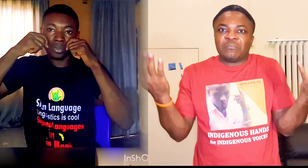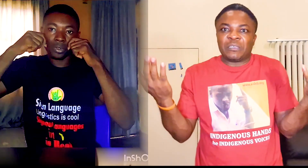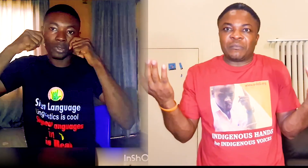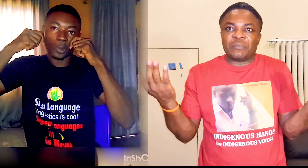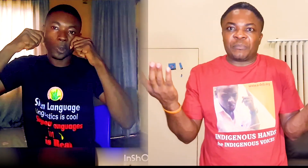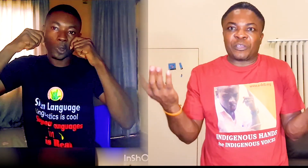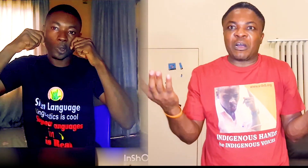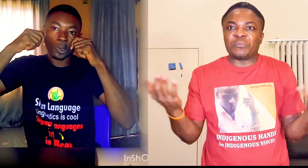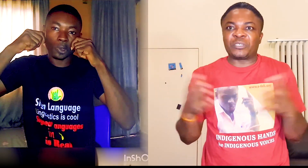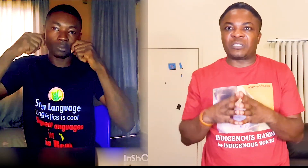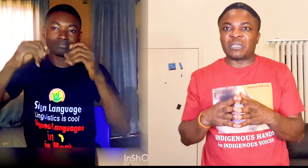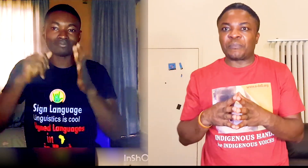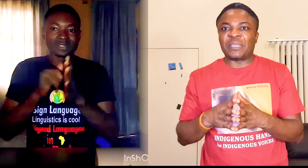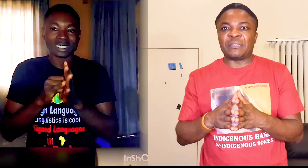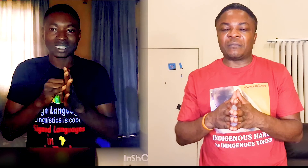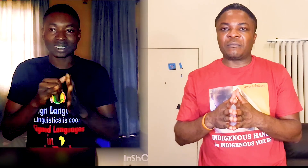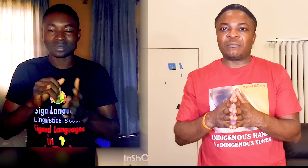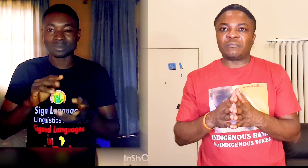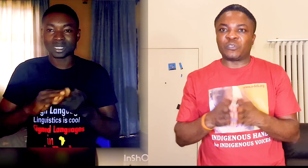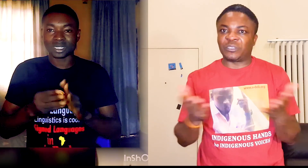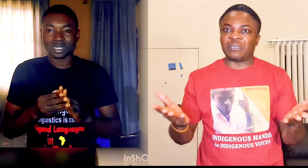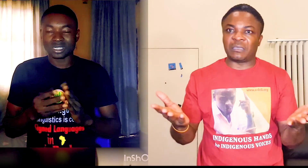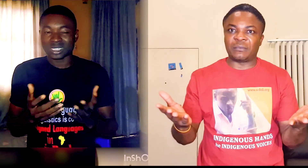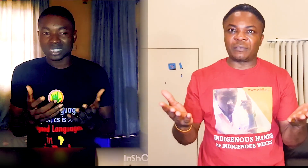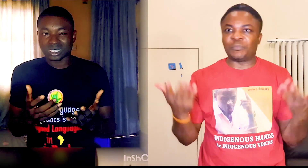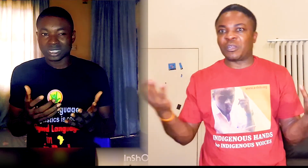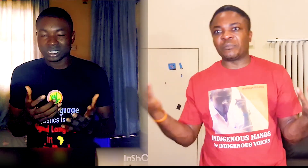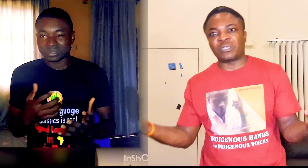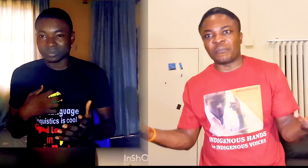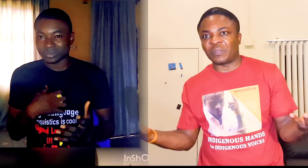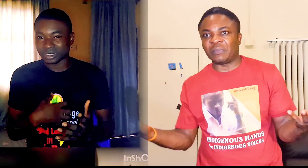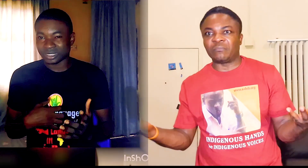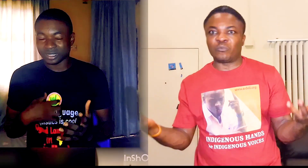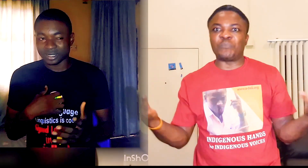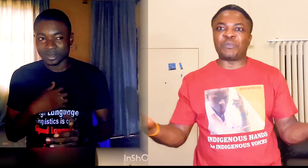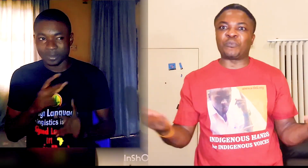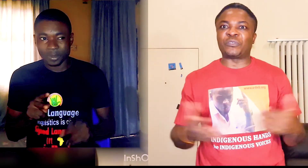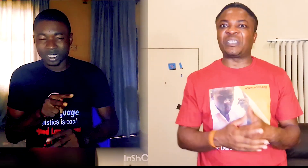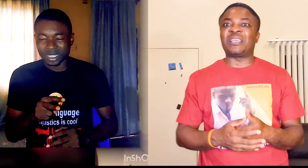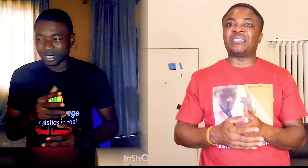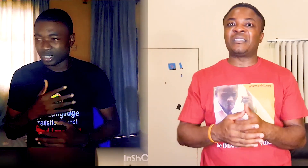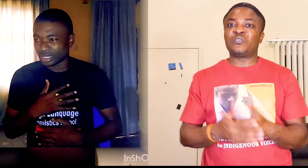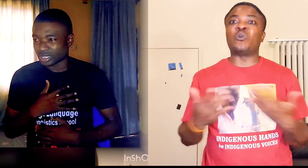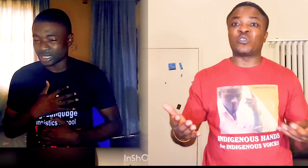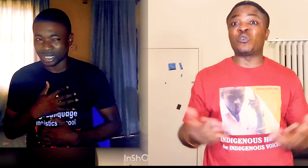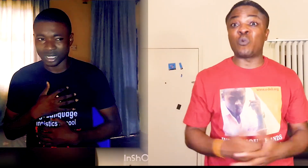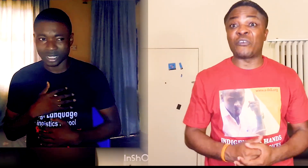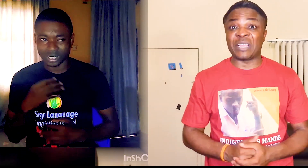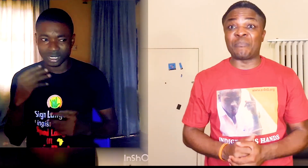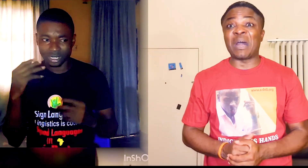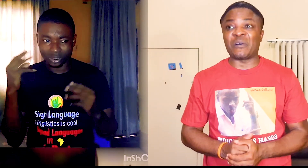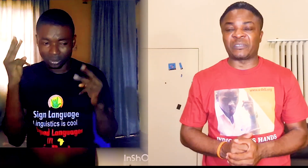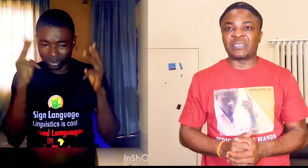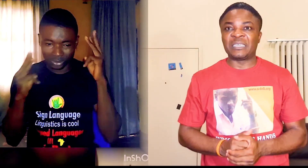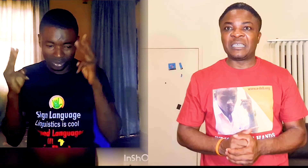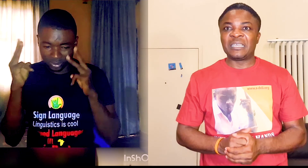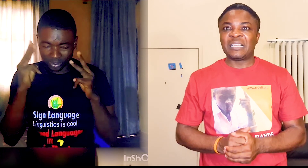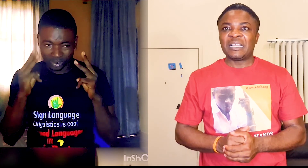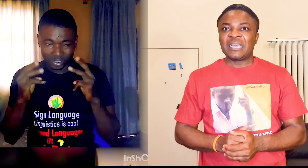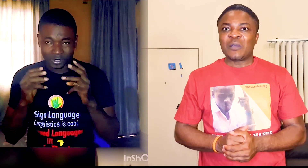and it becomes something to see. It becomes something when people see it to also worry